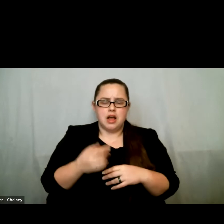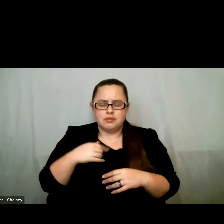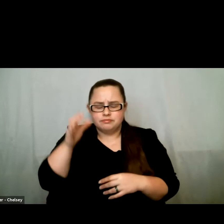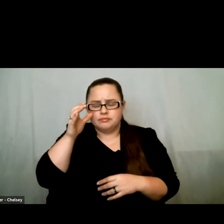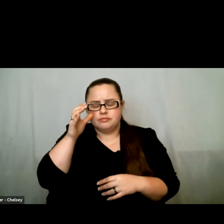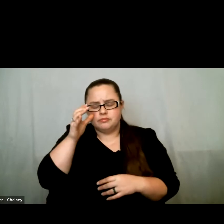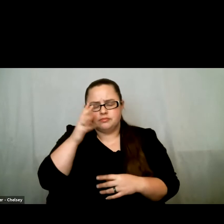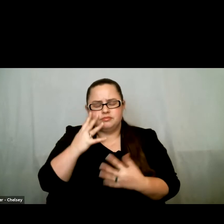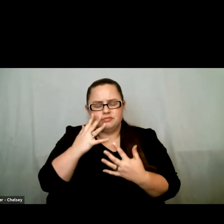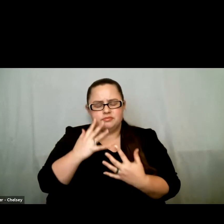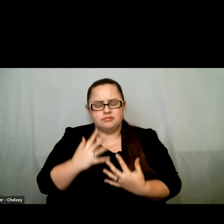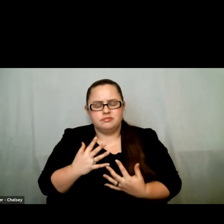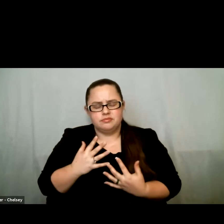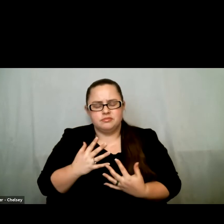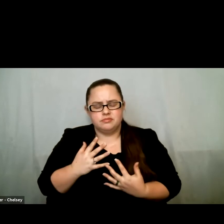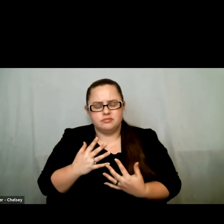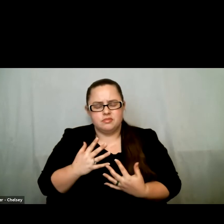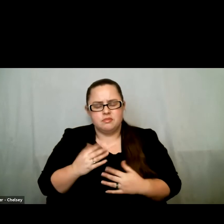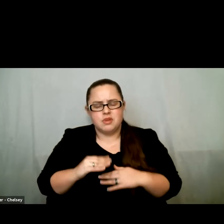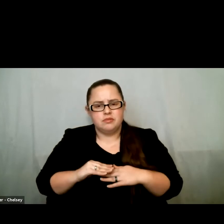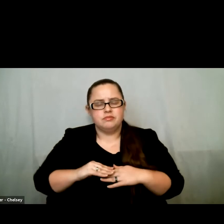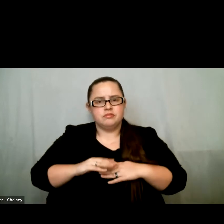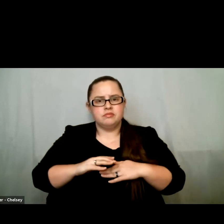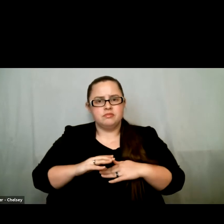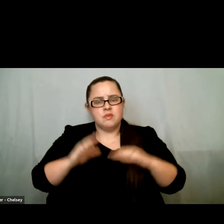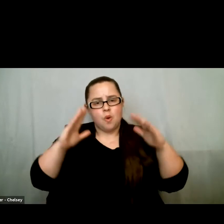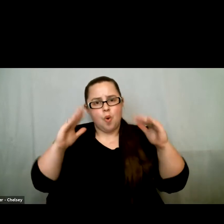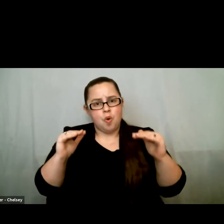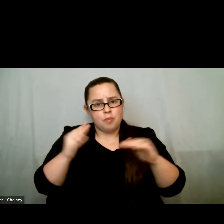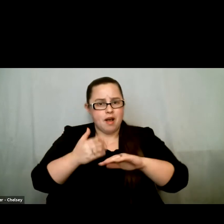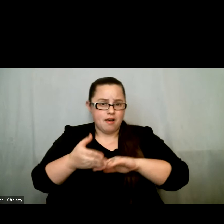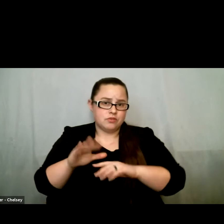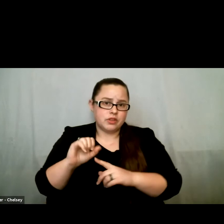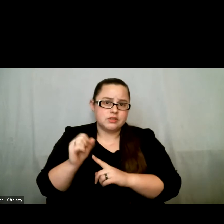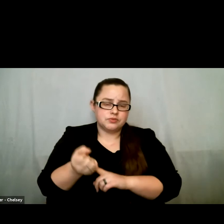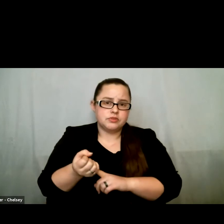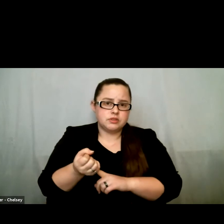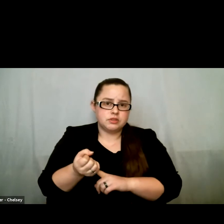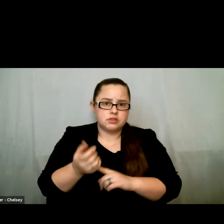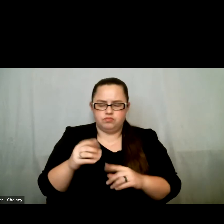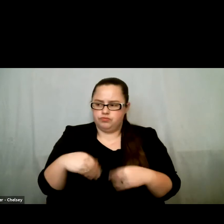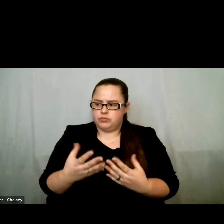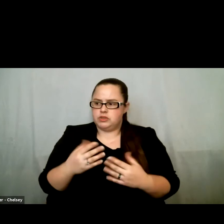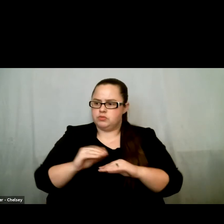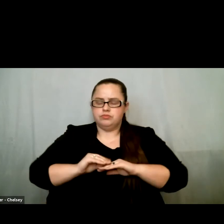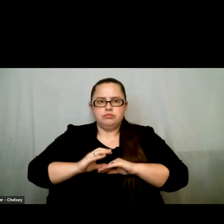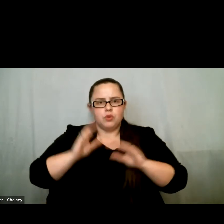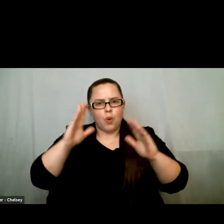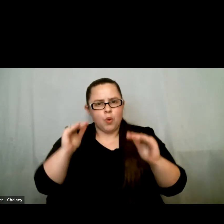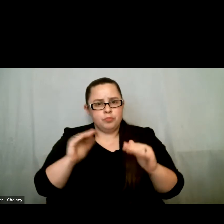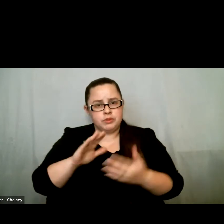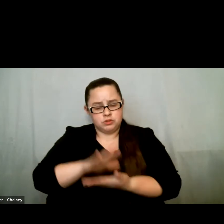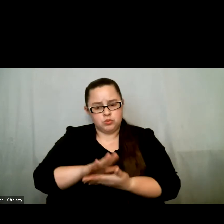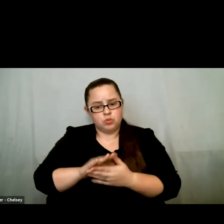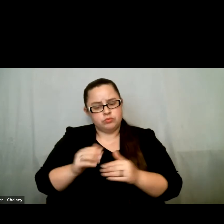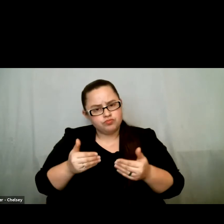very sad, but I was filled with so much hope after going through the incident. It gave me the hope that the school followed through on their